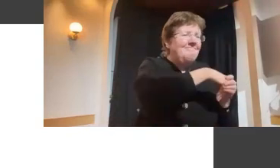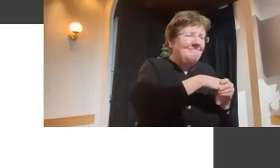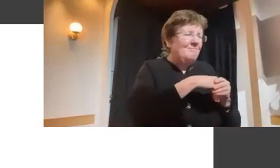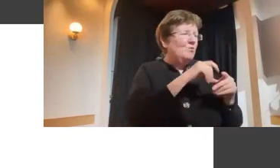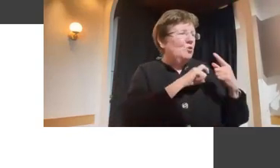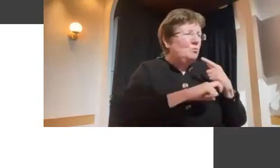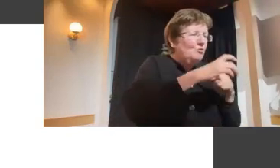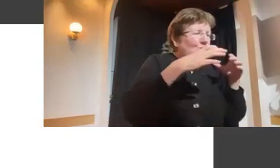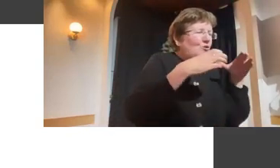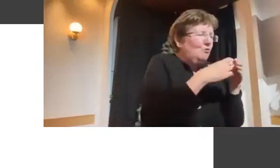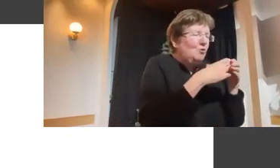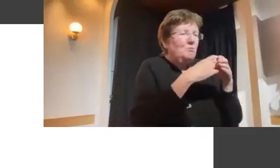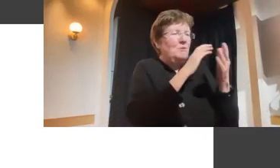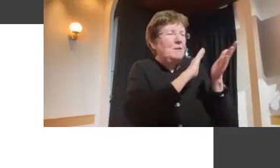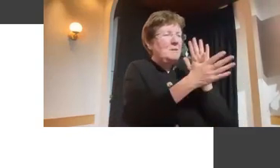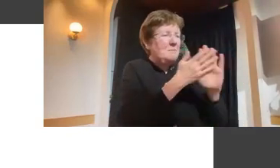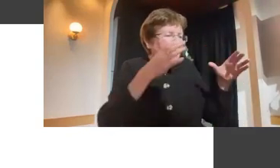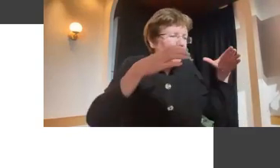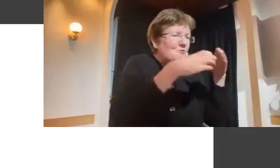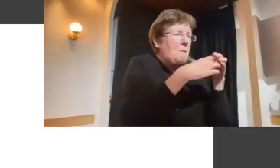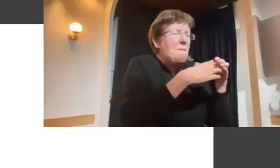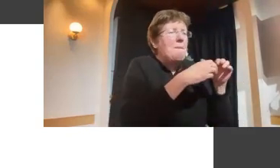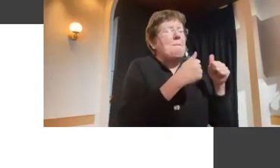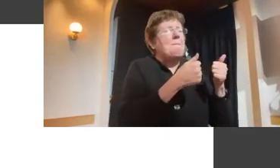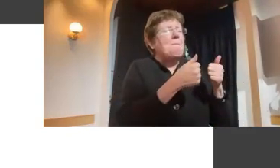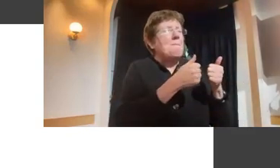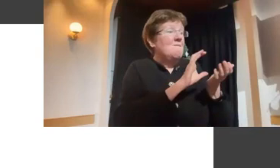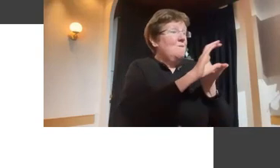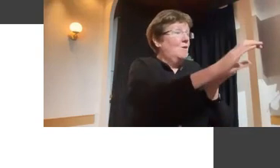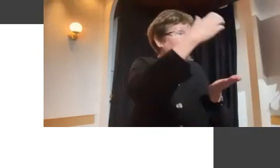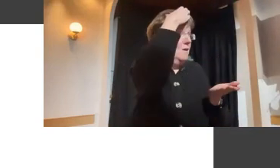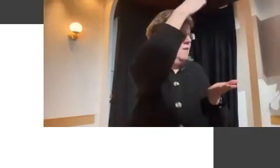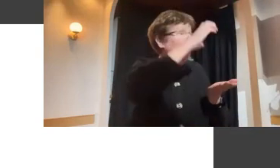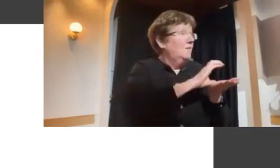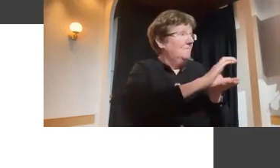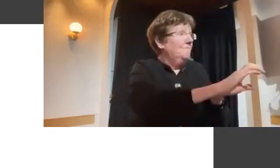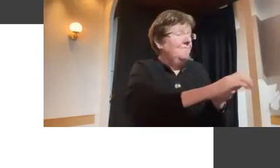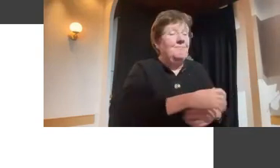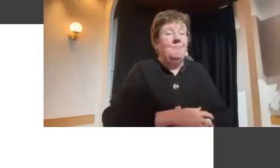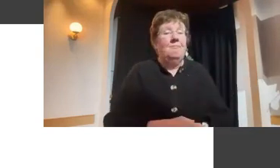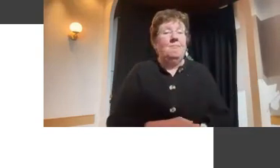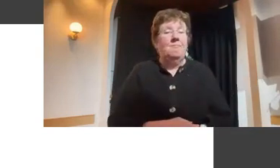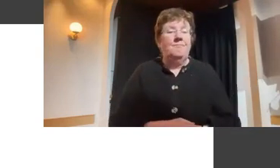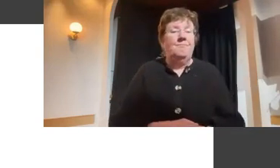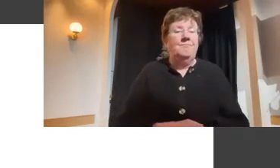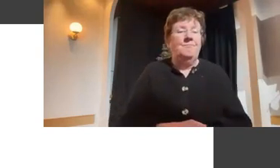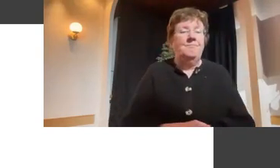and Welsh. And so there's more support for community groups, things like play groups, and these